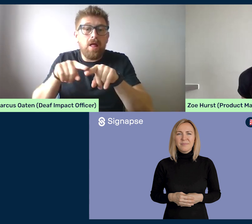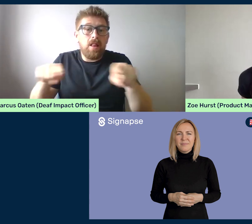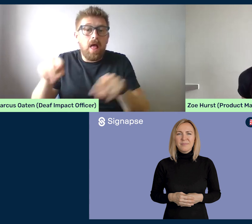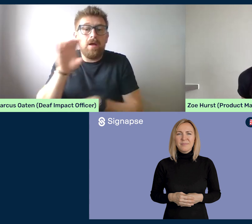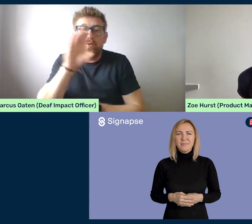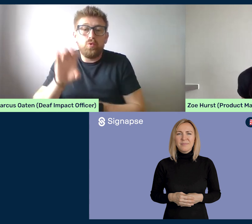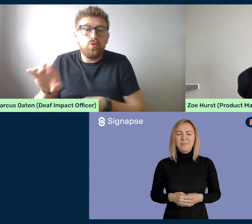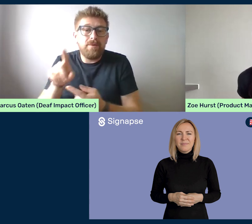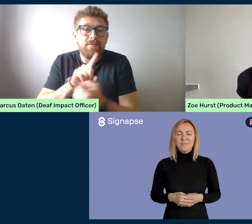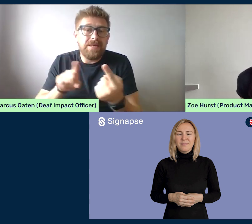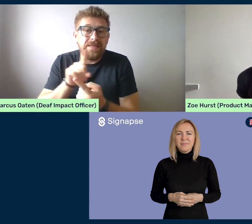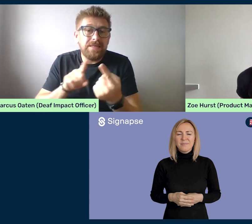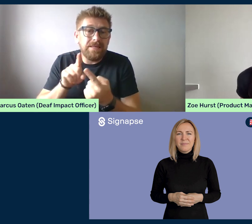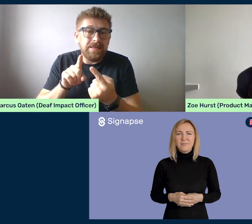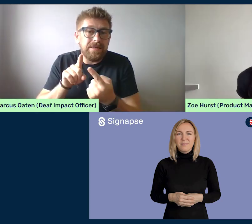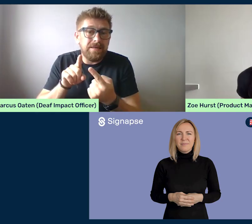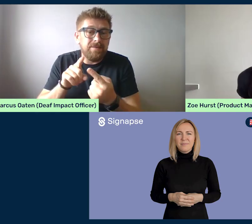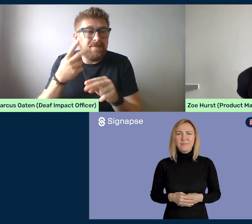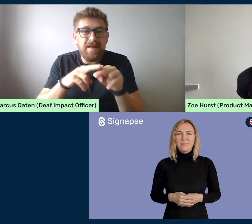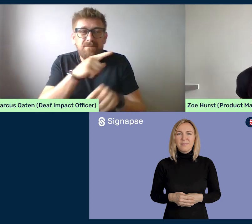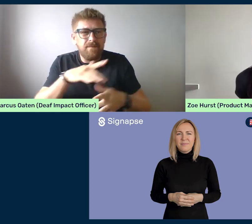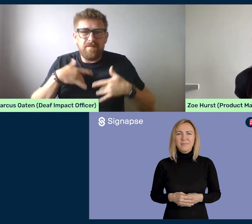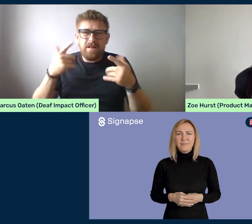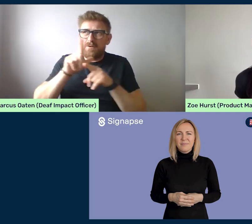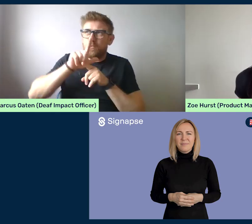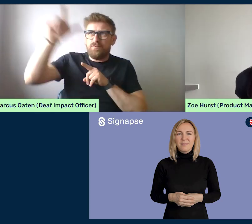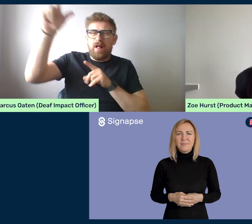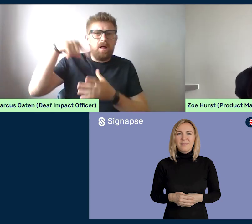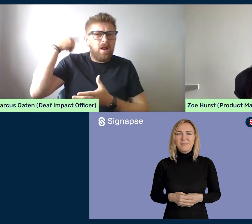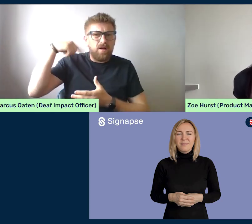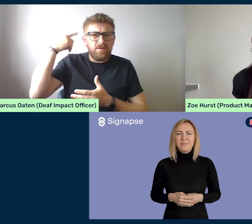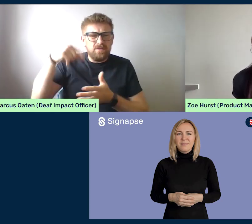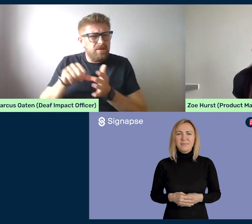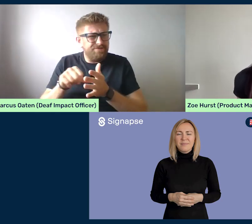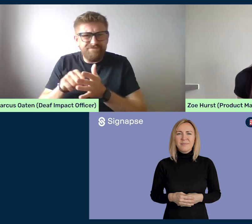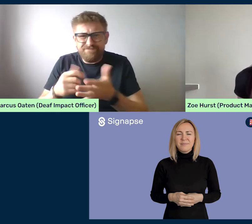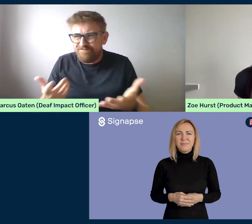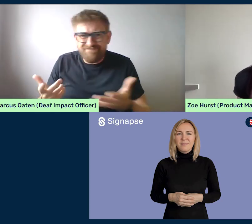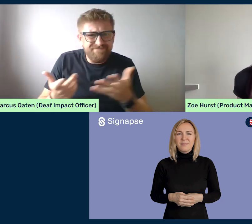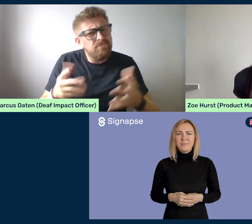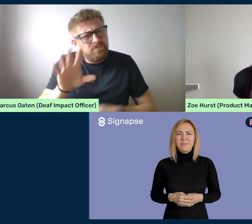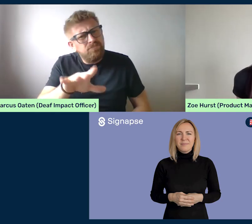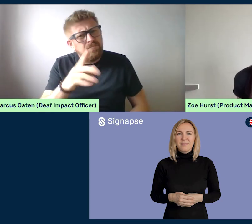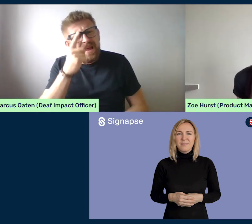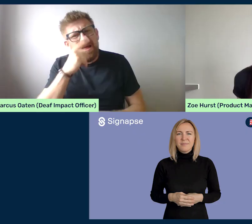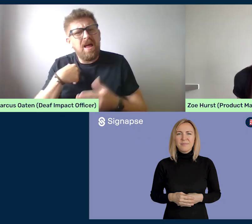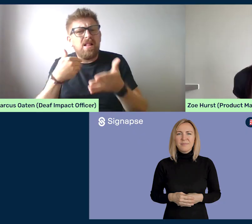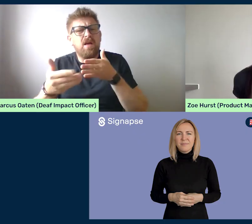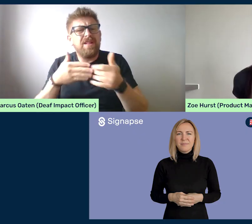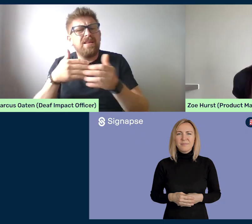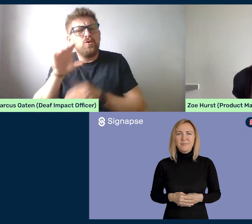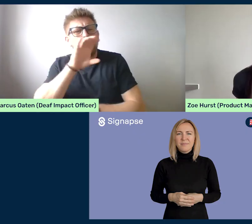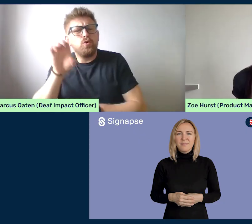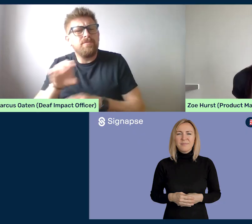The other thing that I can do is I can set up Zoom meetings online too. If you feel it's too hard coming down to